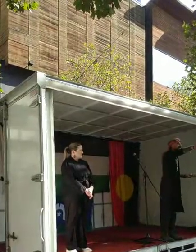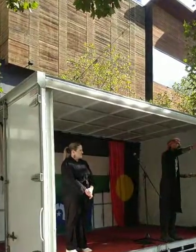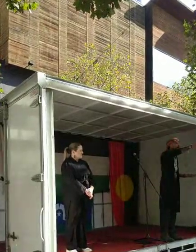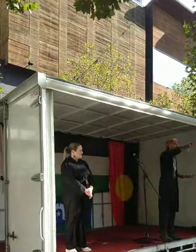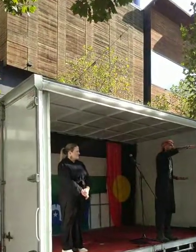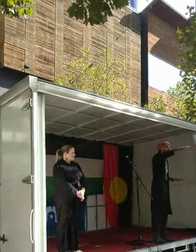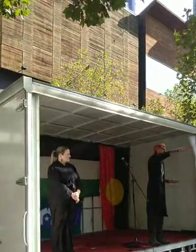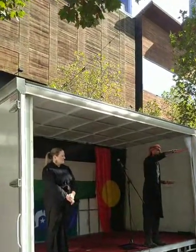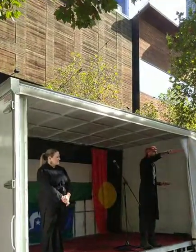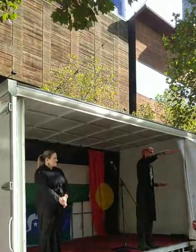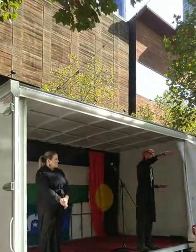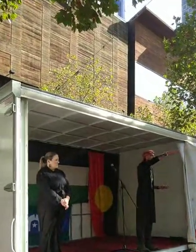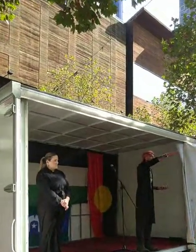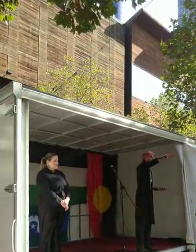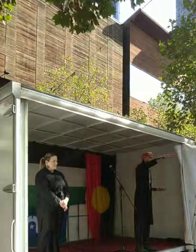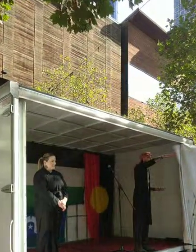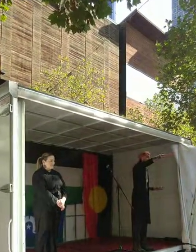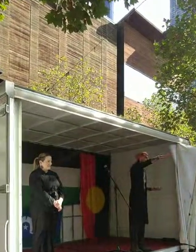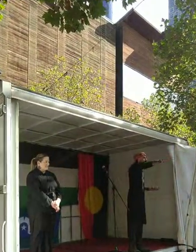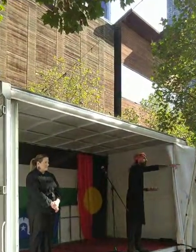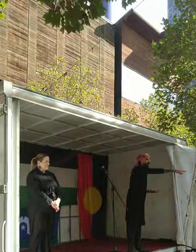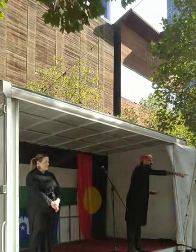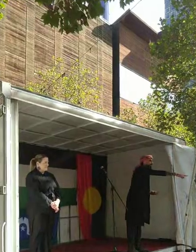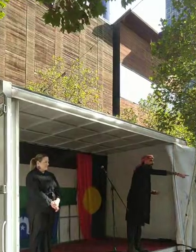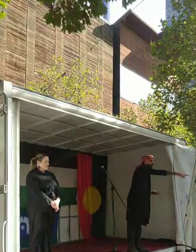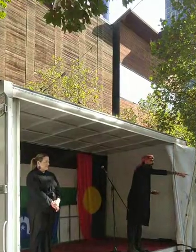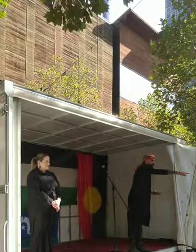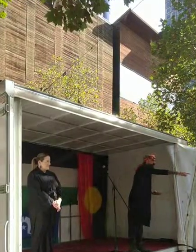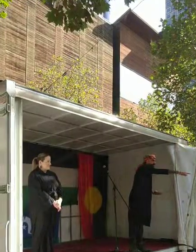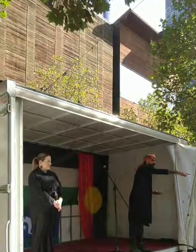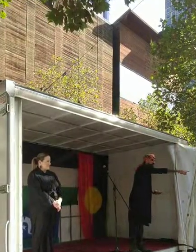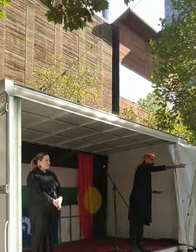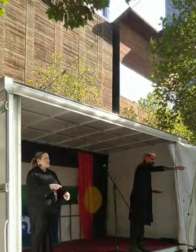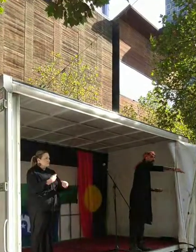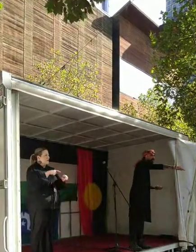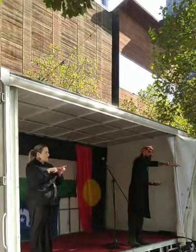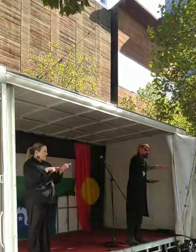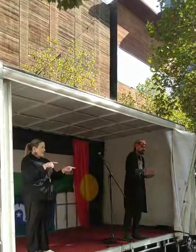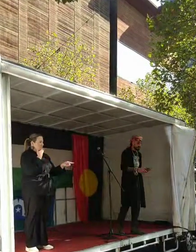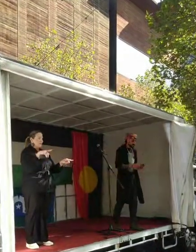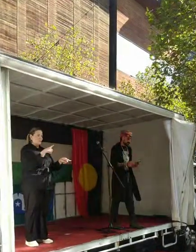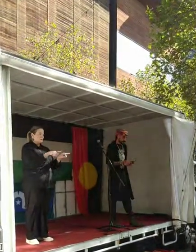Hope you don't mind being on Free Palestine Melbourne live stream on TikTok.